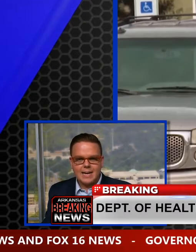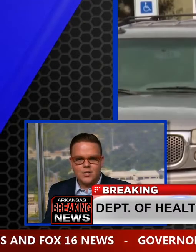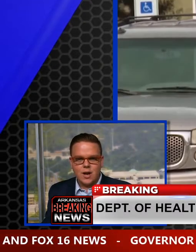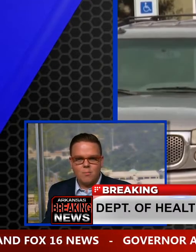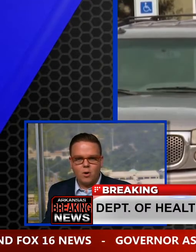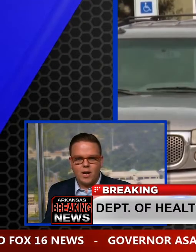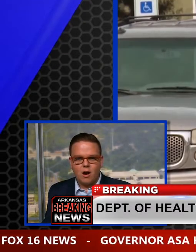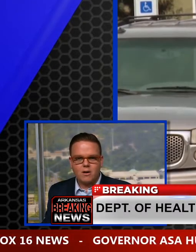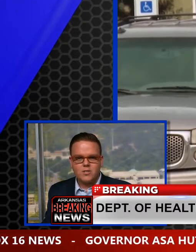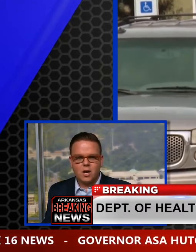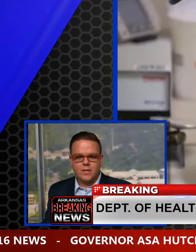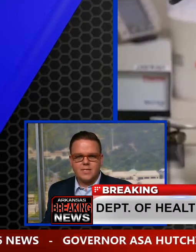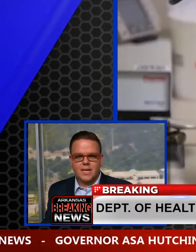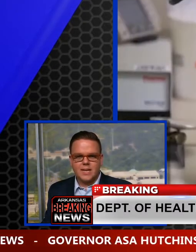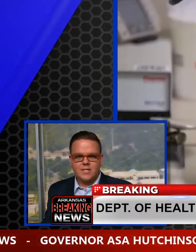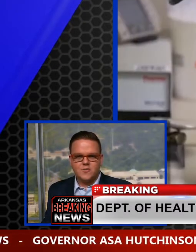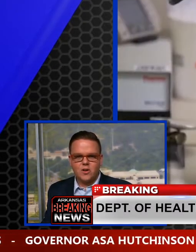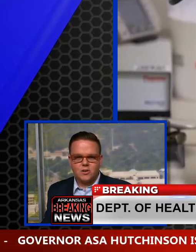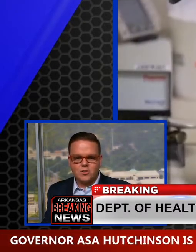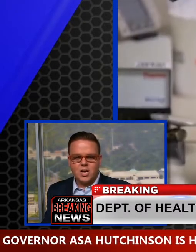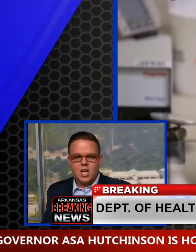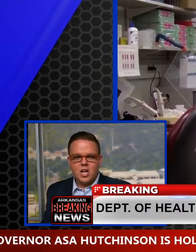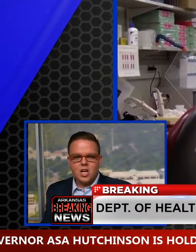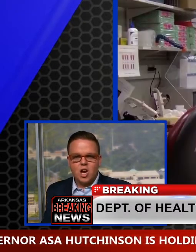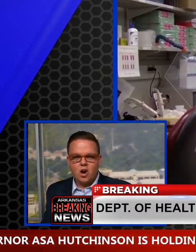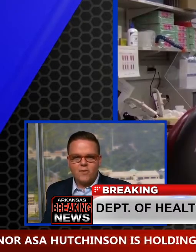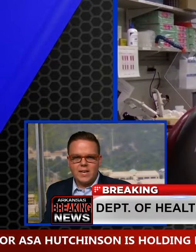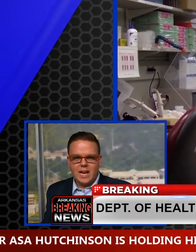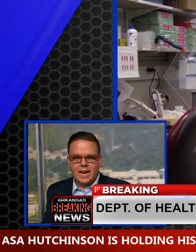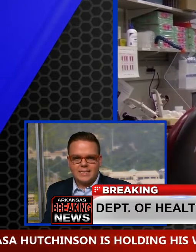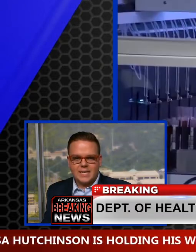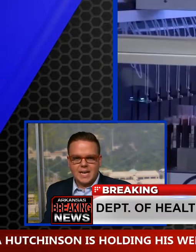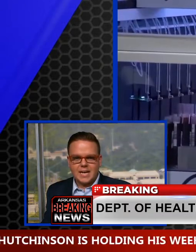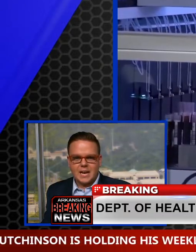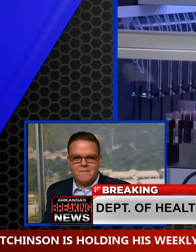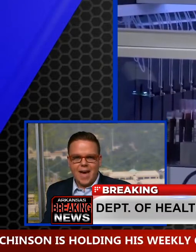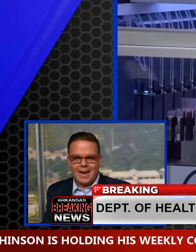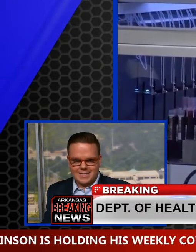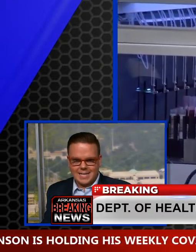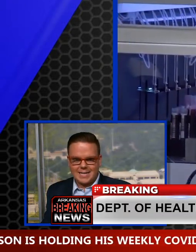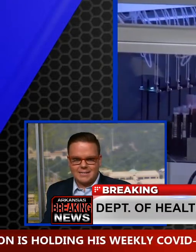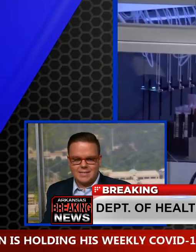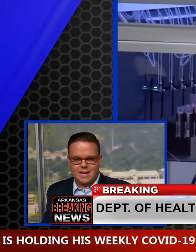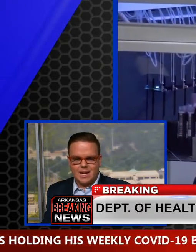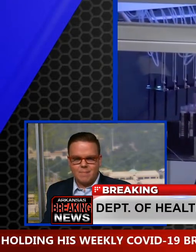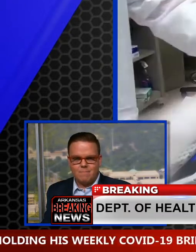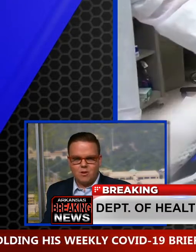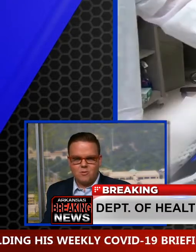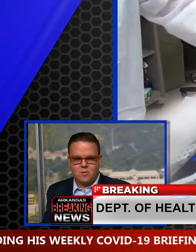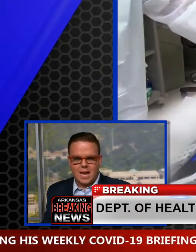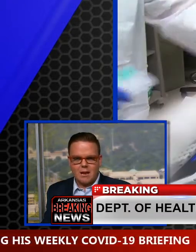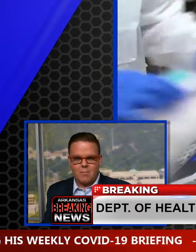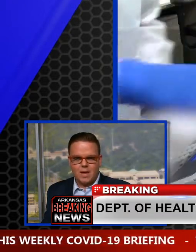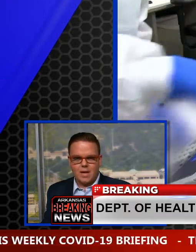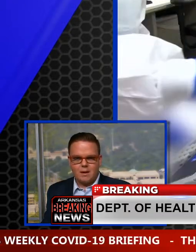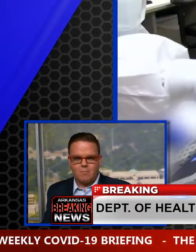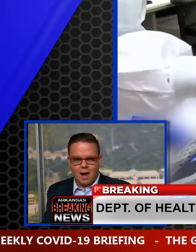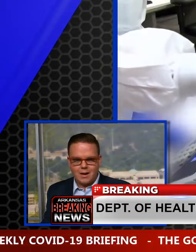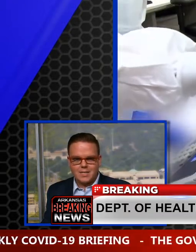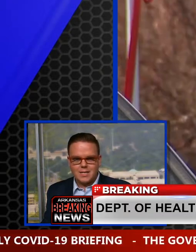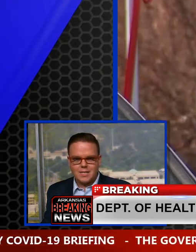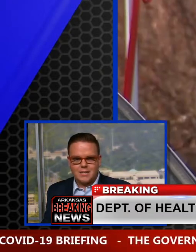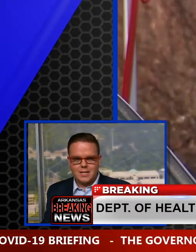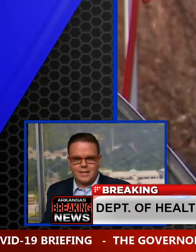8:10 yesterday morning, Arkansas received its first COVID-19 vaccines. Those came